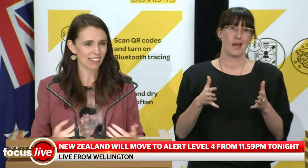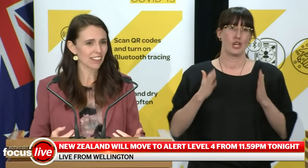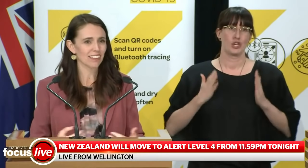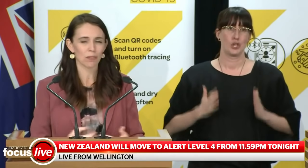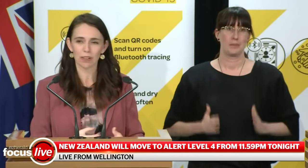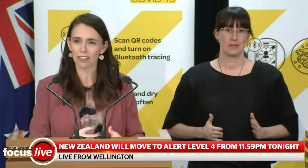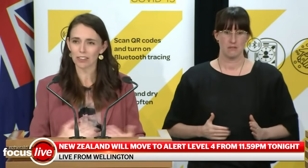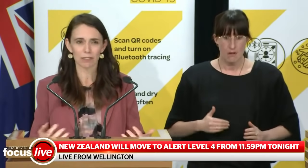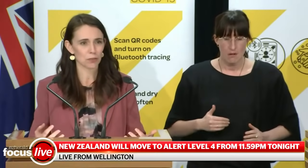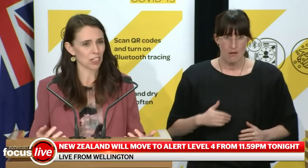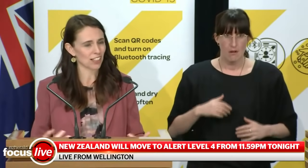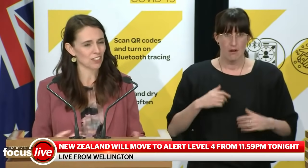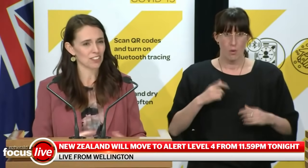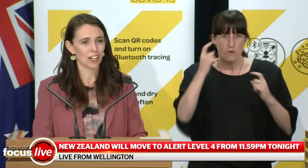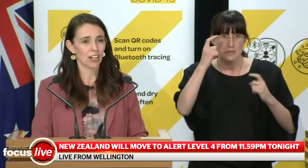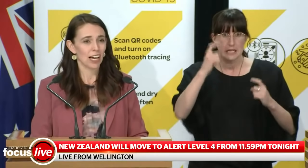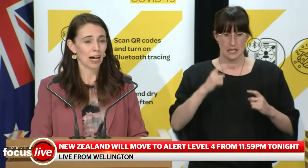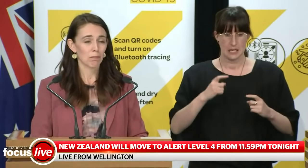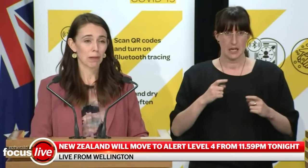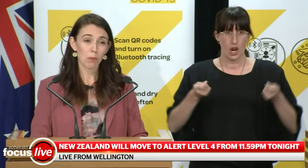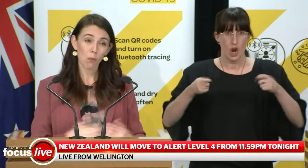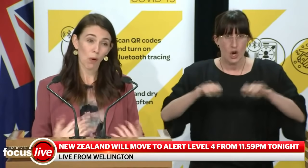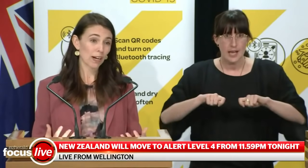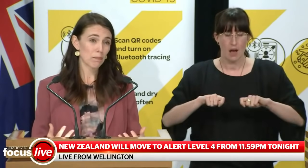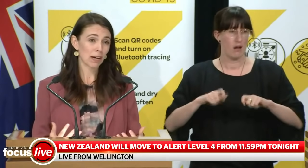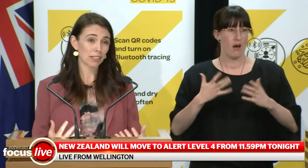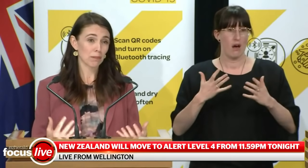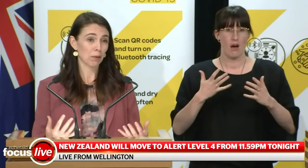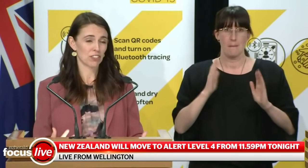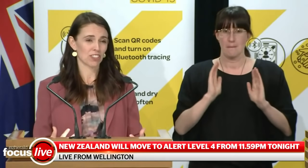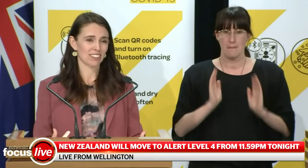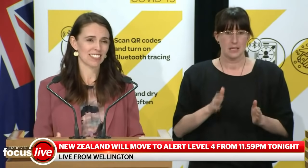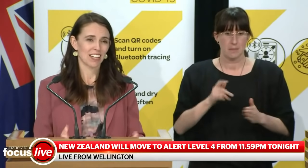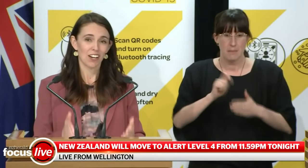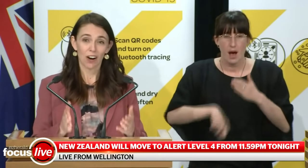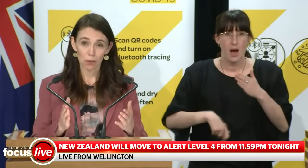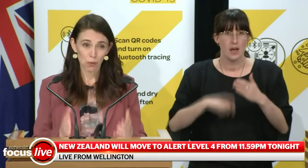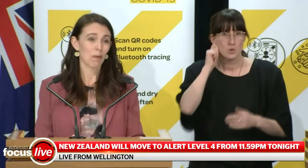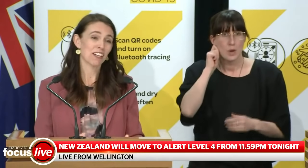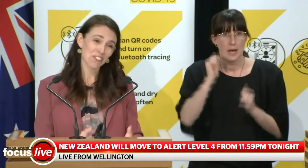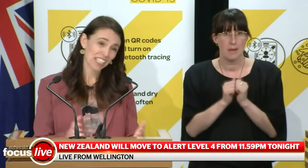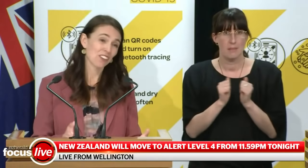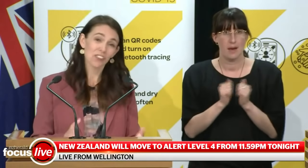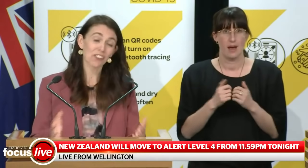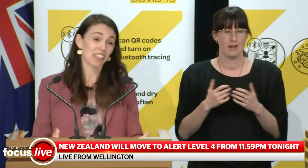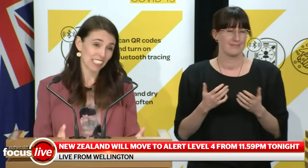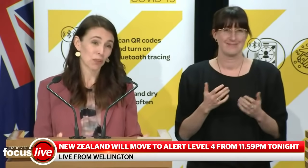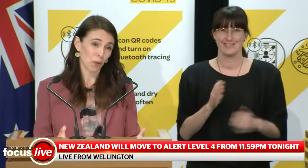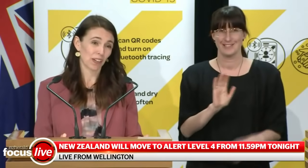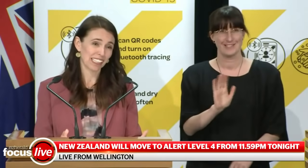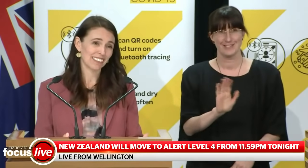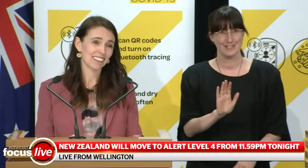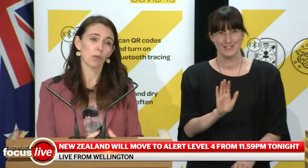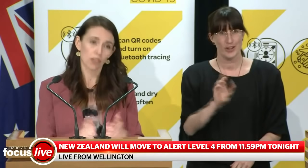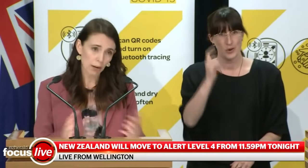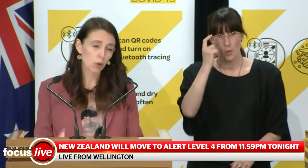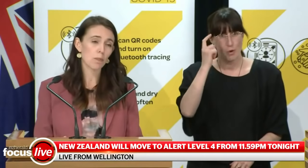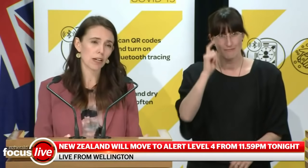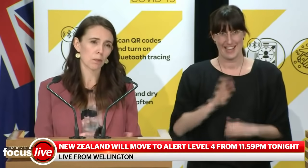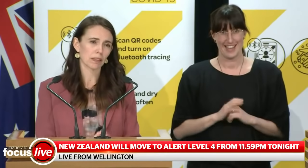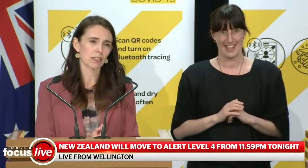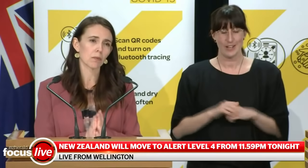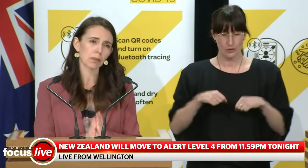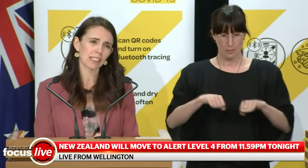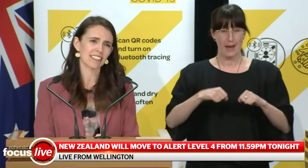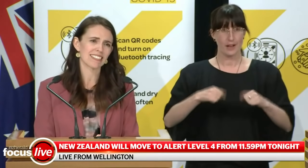instinct, I think, that when alert level changes, people worry about their provisions. I will remind you again, you don't need to worry. They will